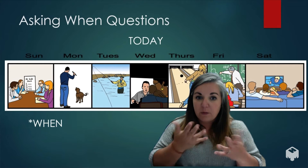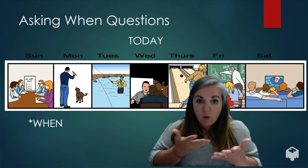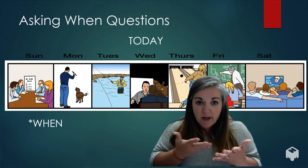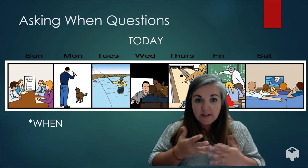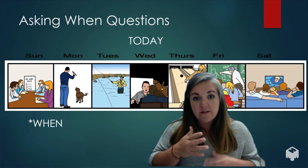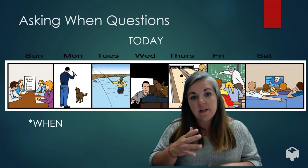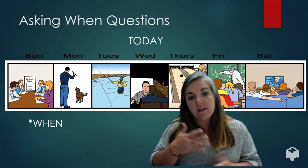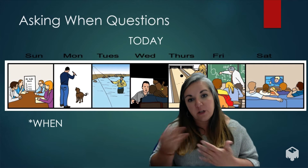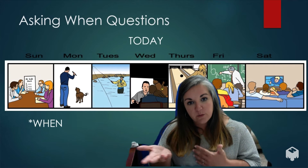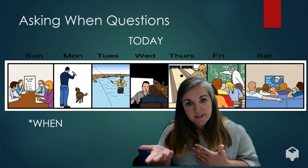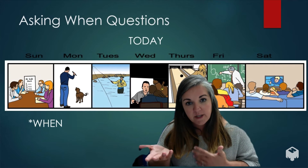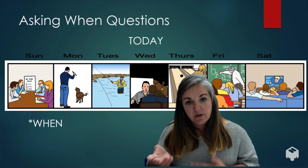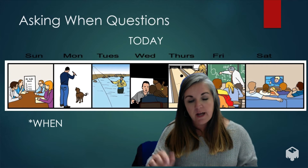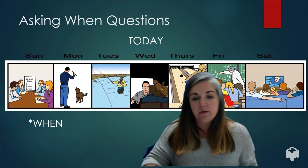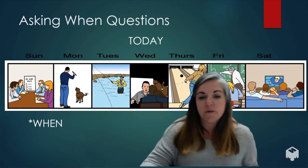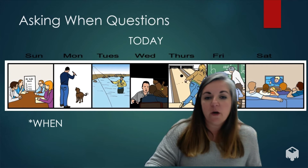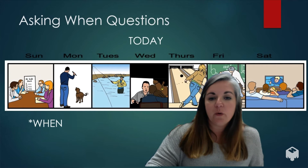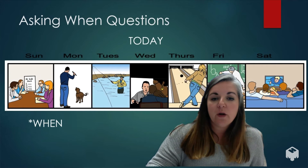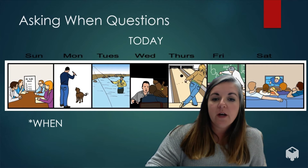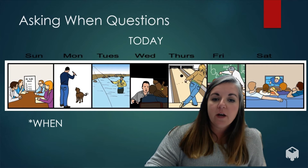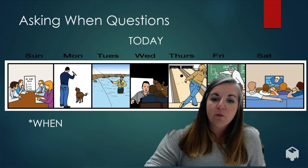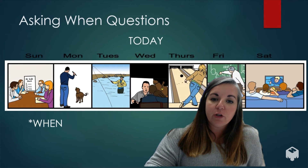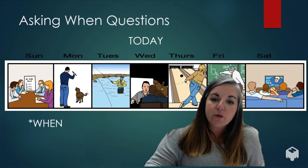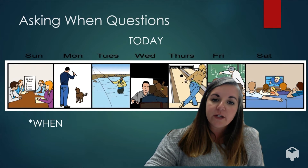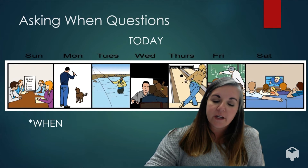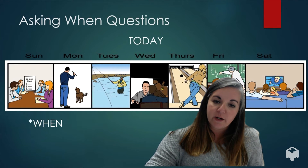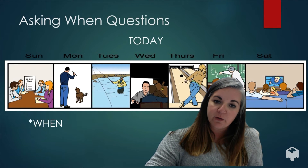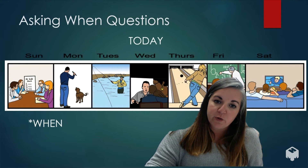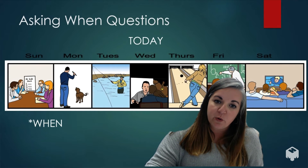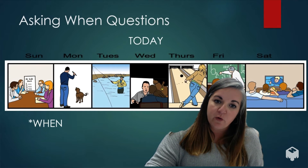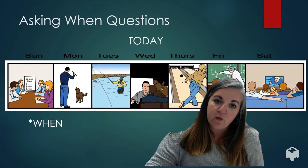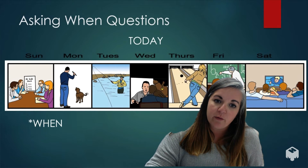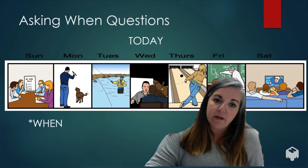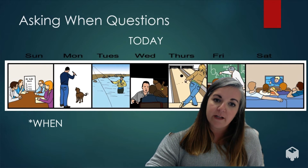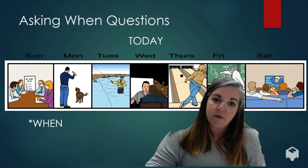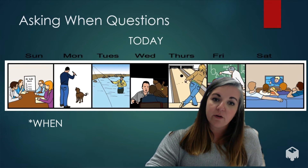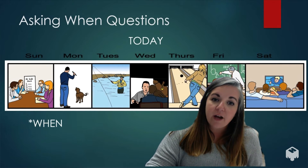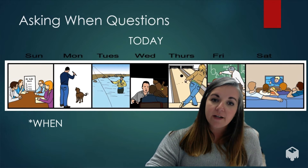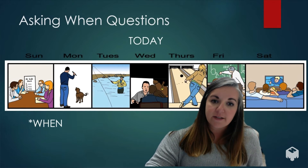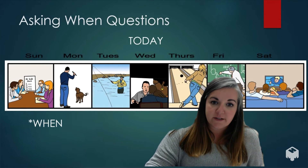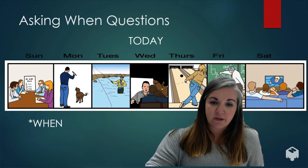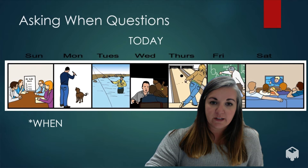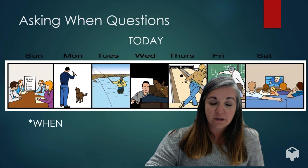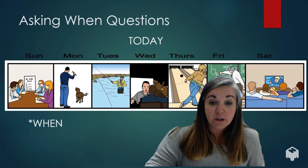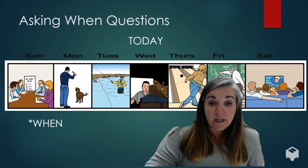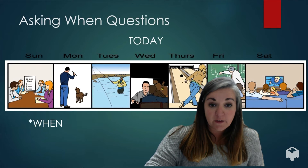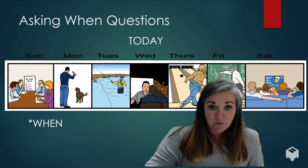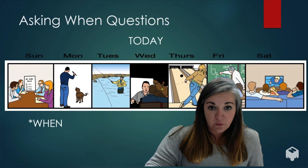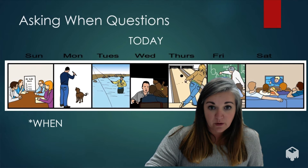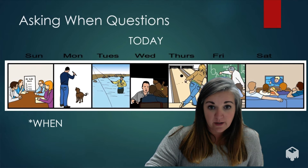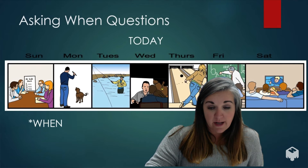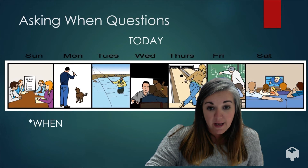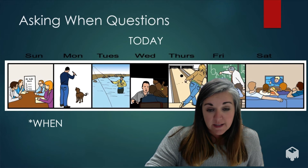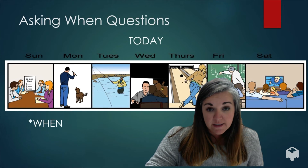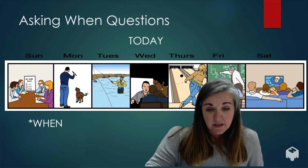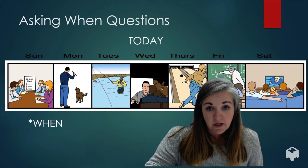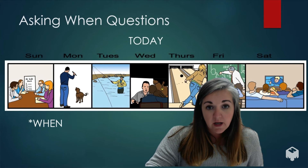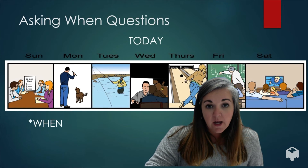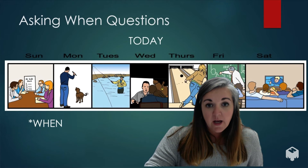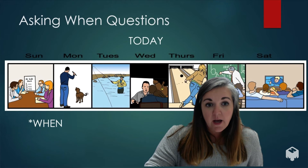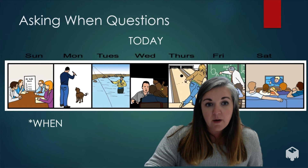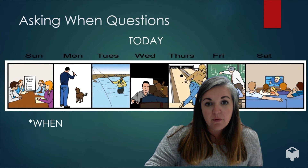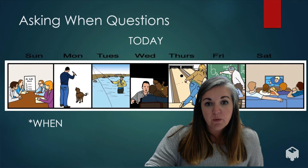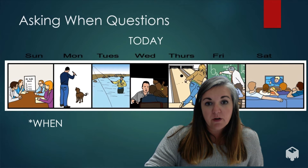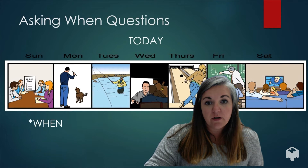my name what, and then you would say your name. So we're using it in a rhetorical form, meaning that we're not necessarily looking for an